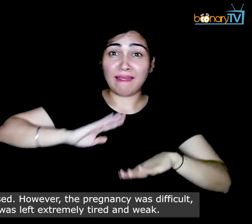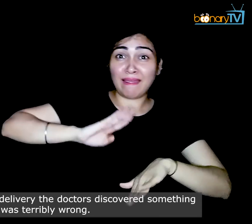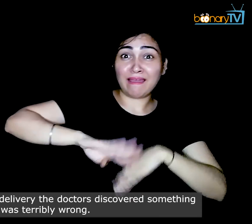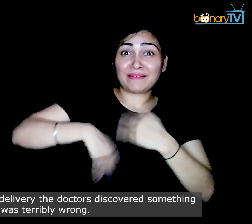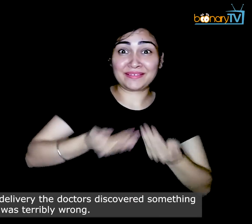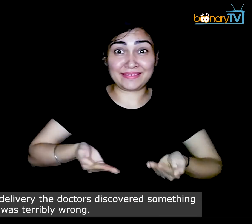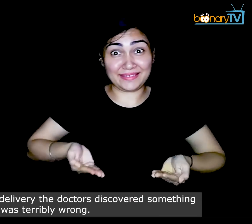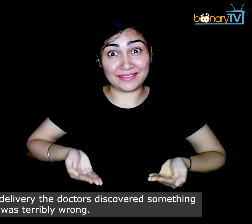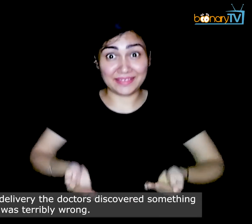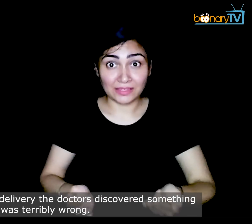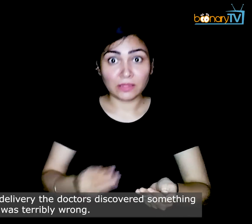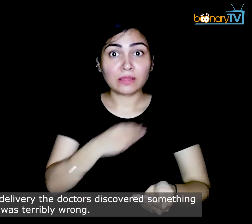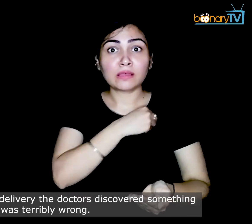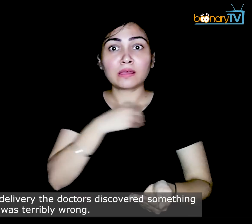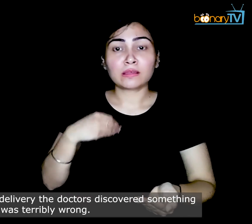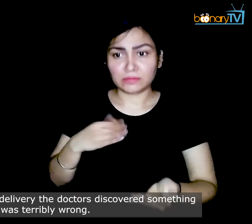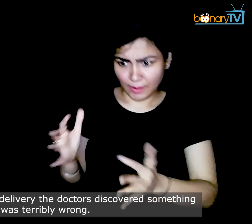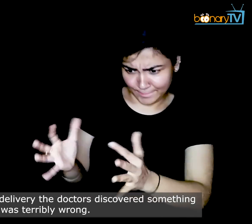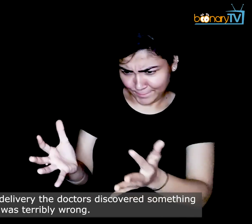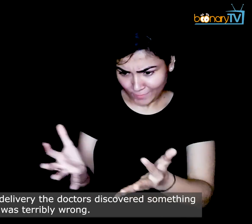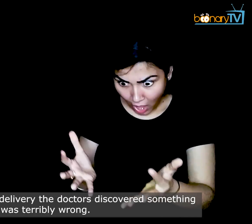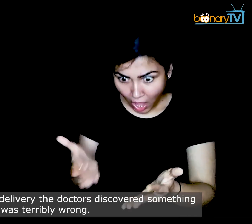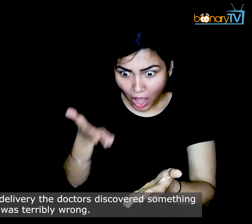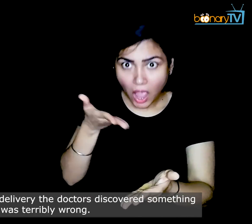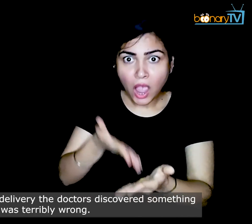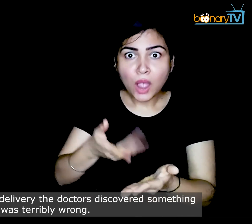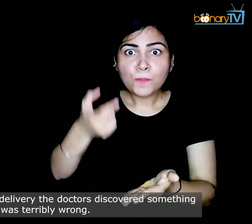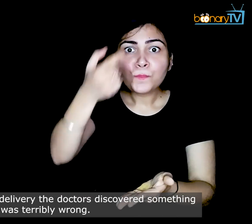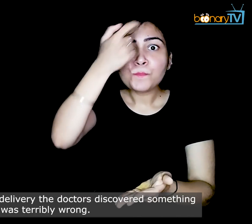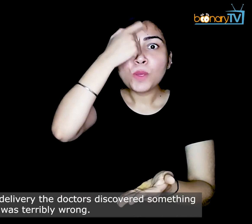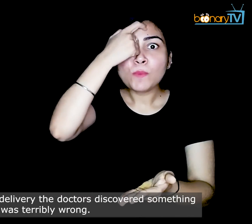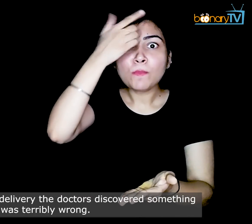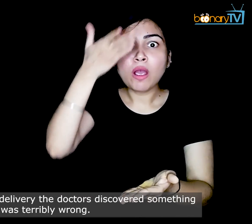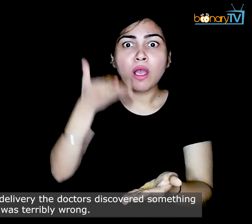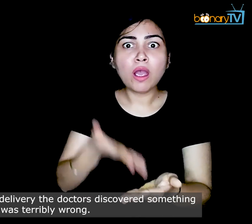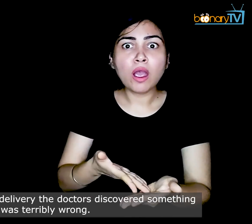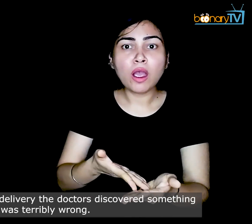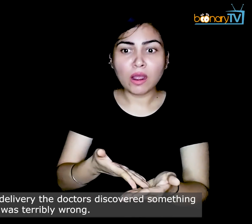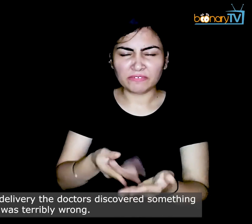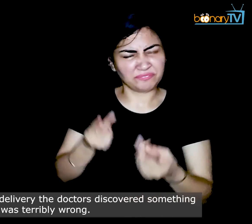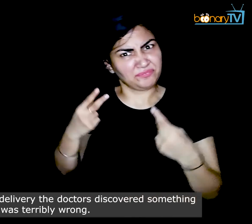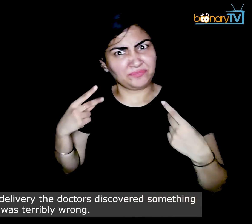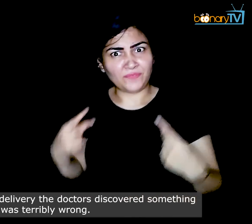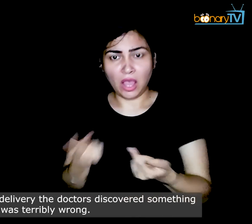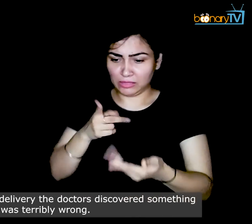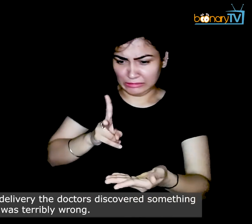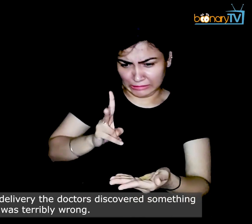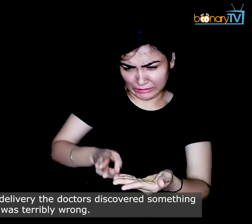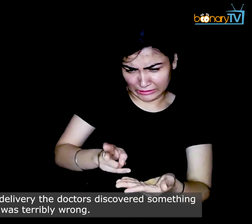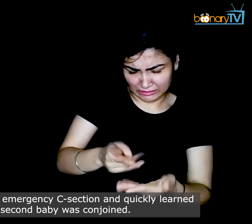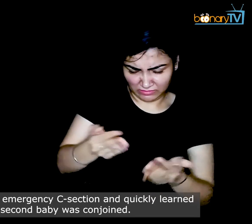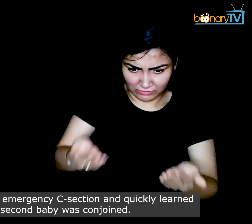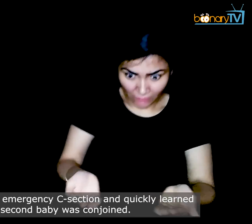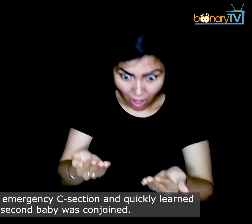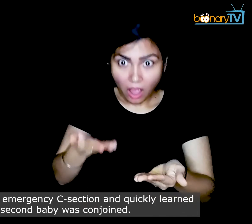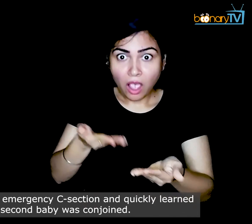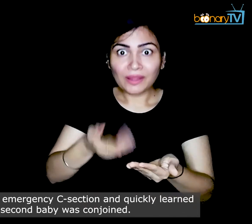But it wasn't until the delivery the doctors discovered something was terribly wrong. Doctors performed